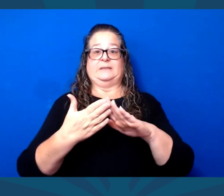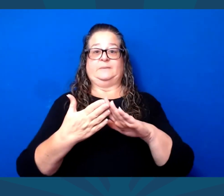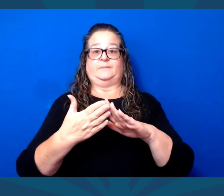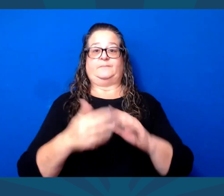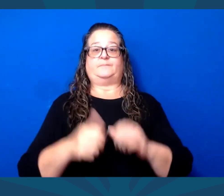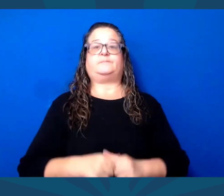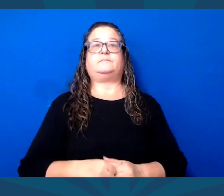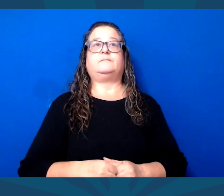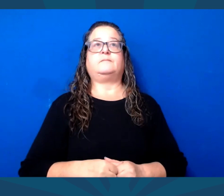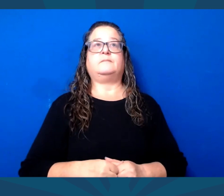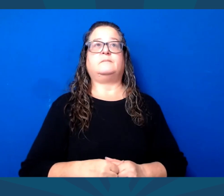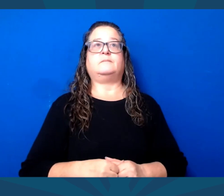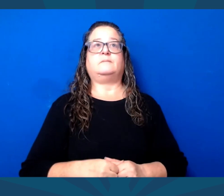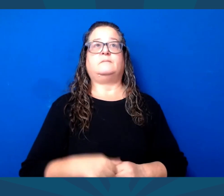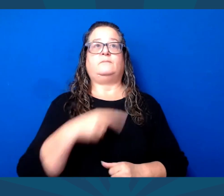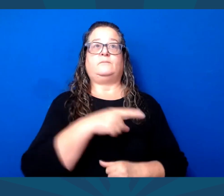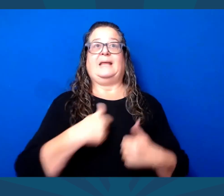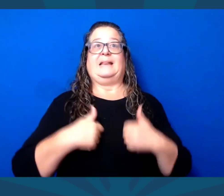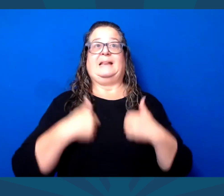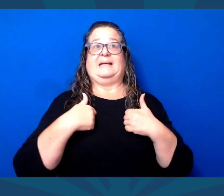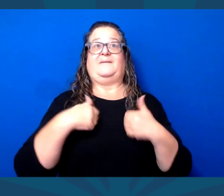communities.